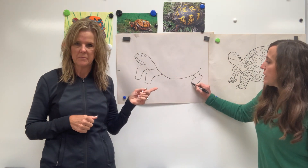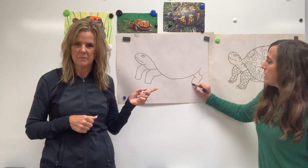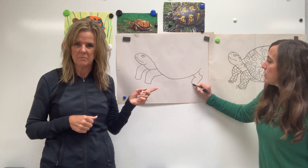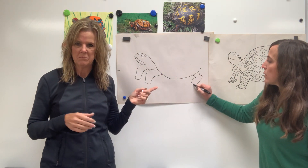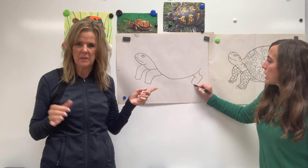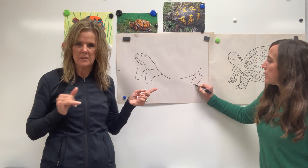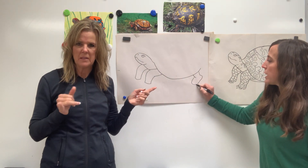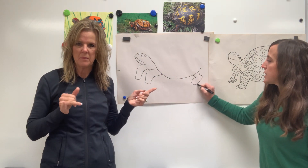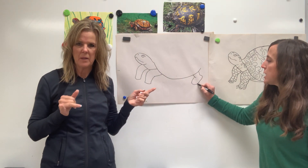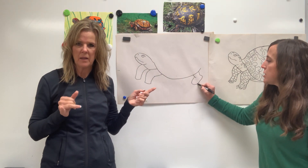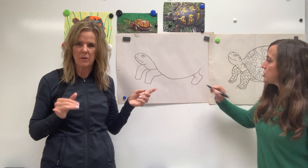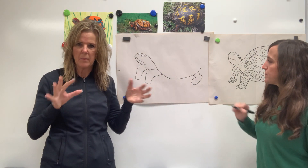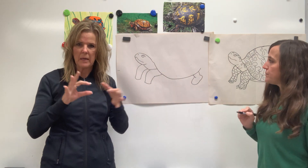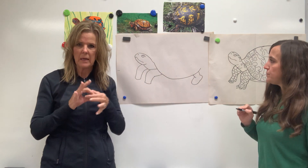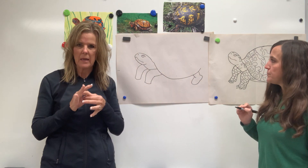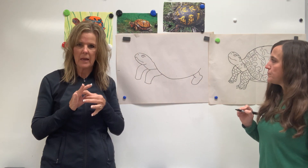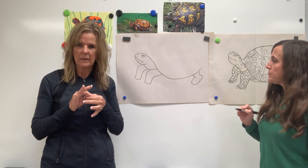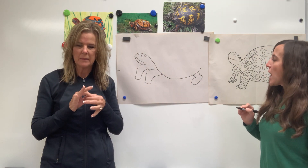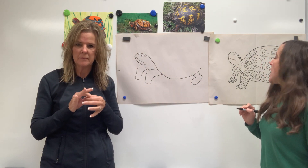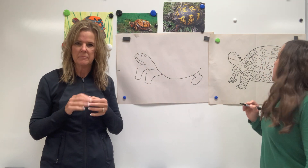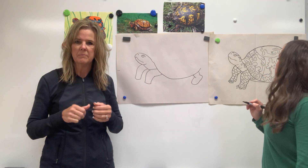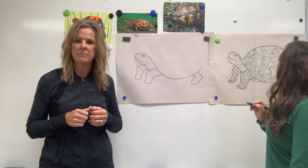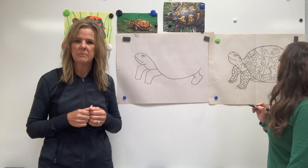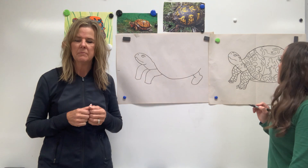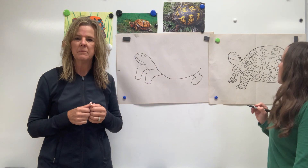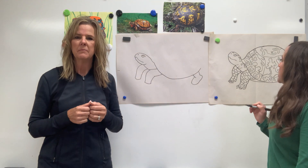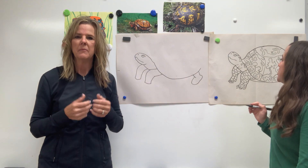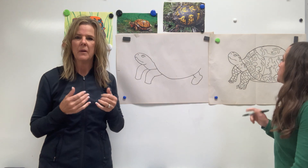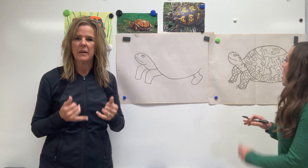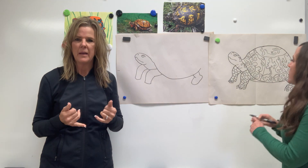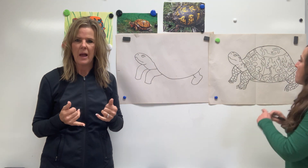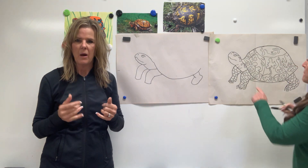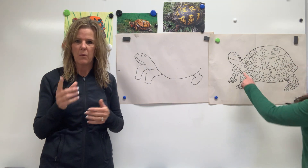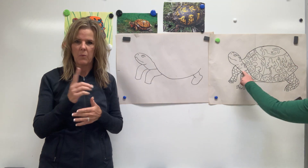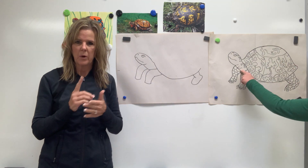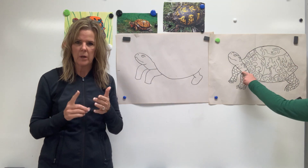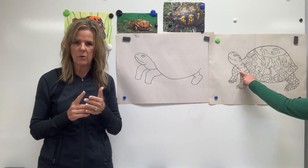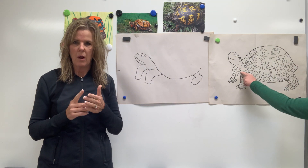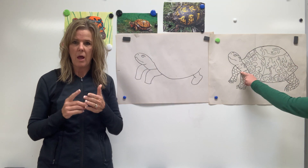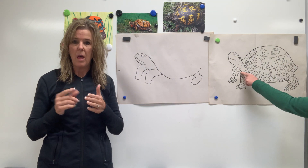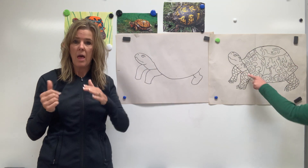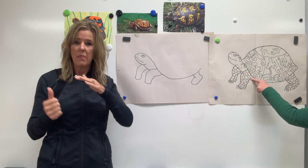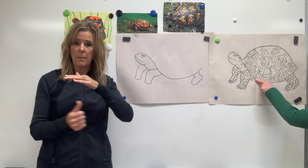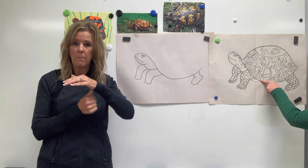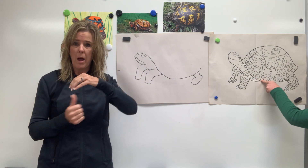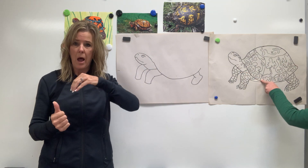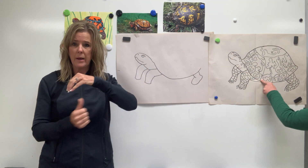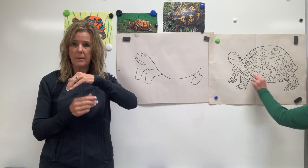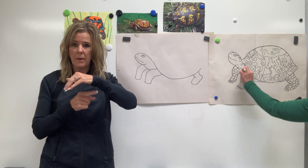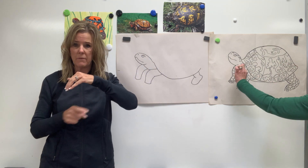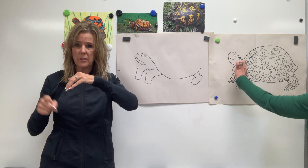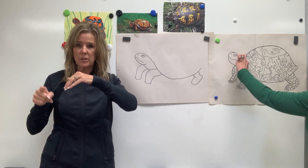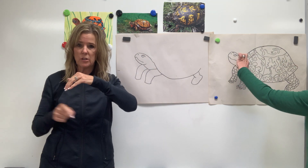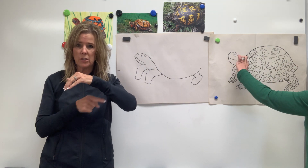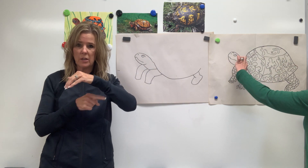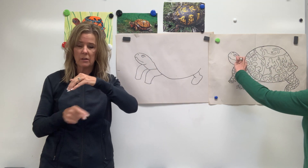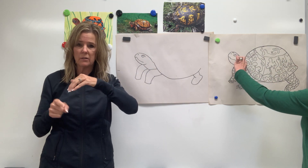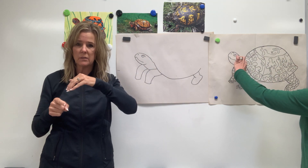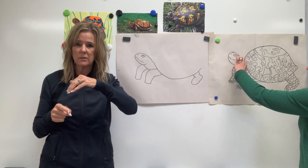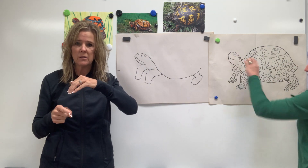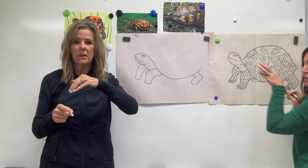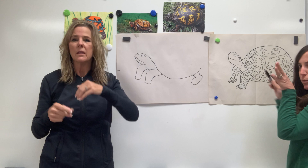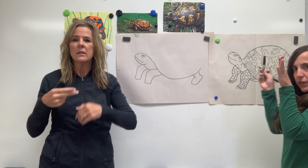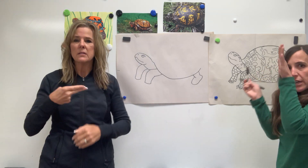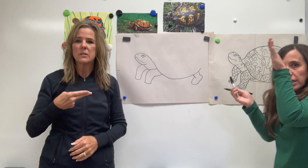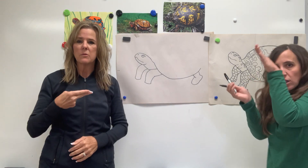And same thing, we're gonna make it touch. Now we're gonna draw the bottom part of the shell. This is where the hinge